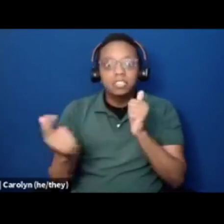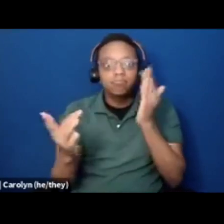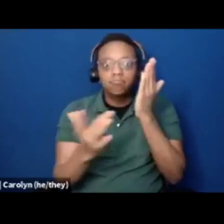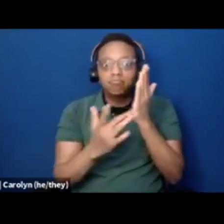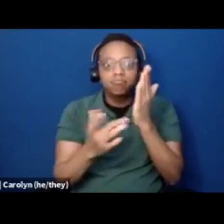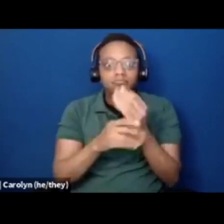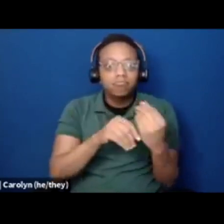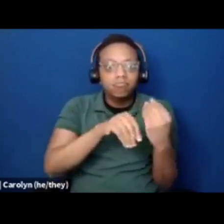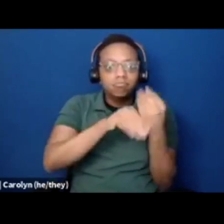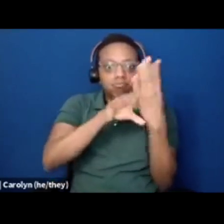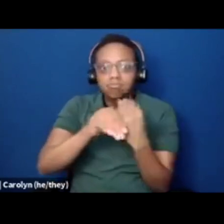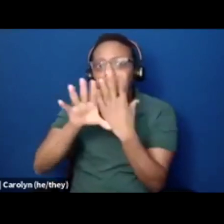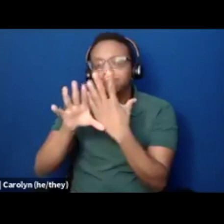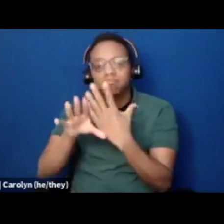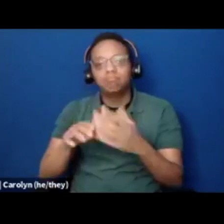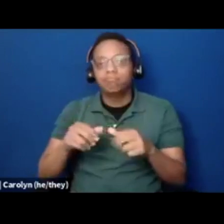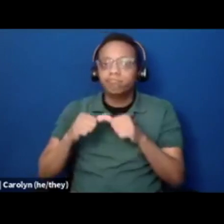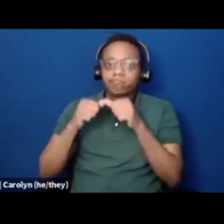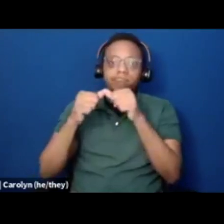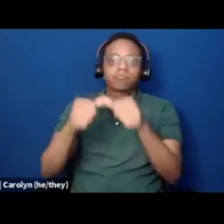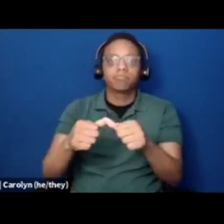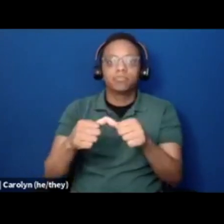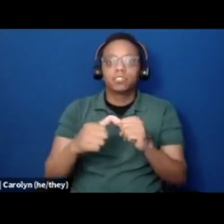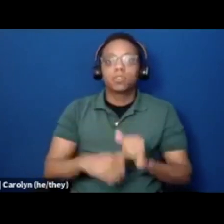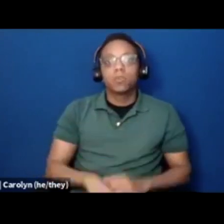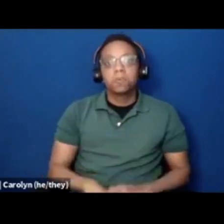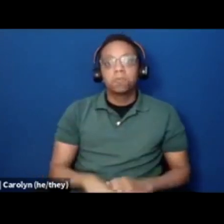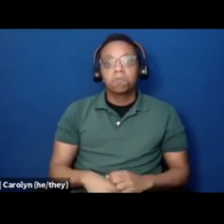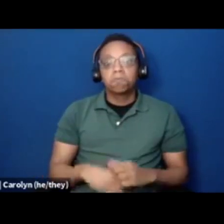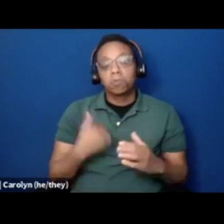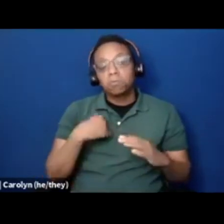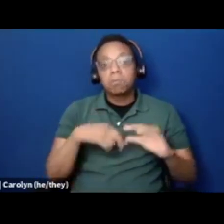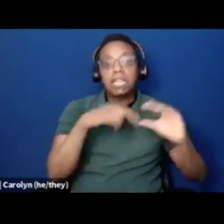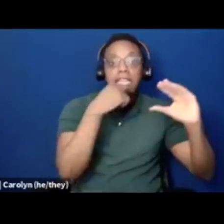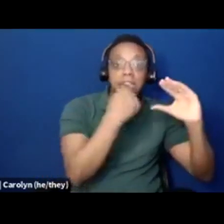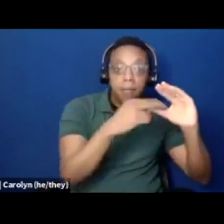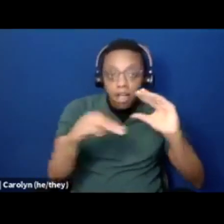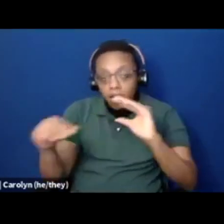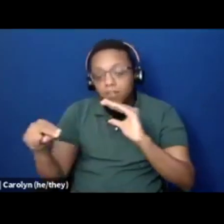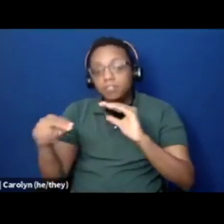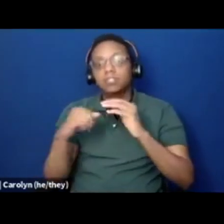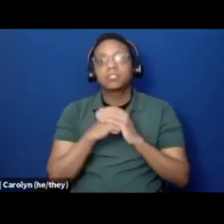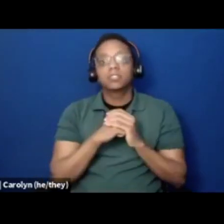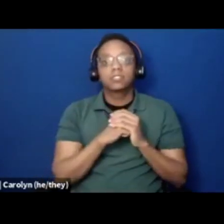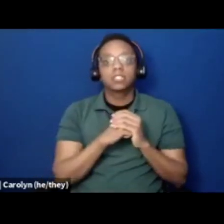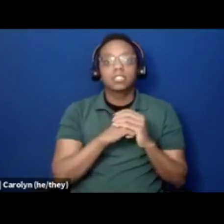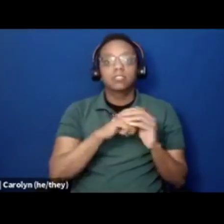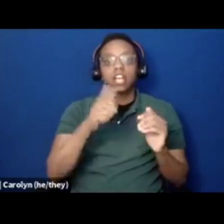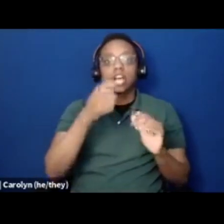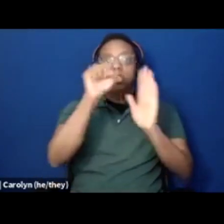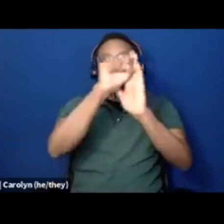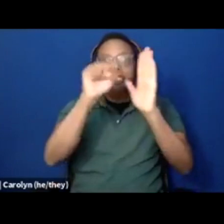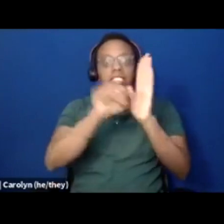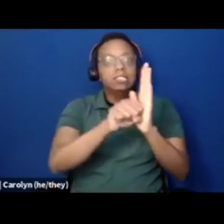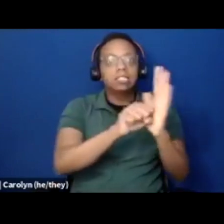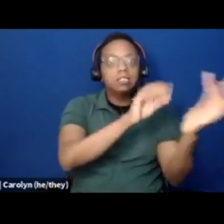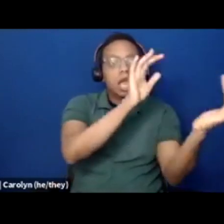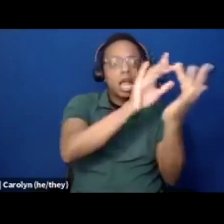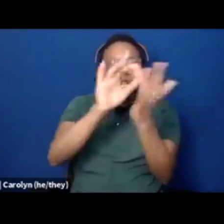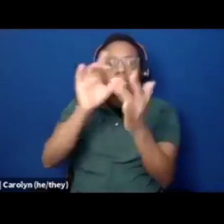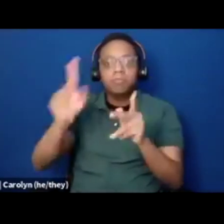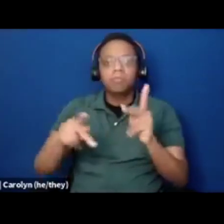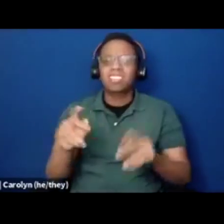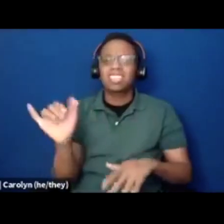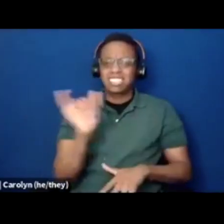emails, and we also have been reaching out to people in other states. You know, just like what we're doing right now